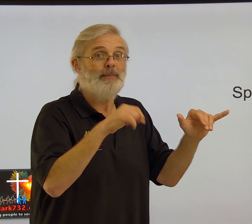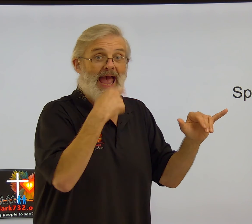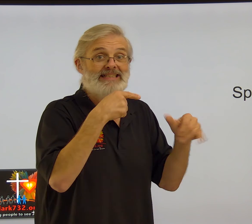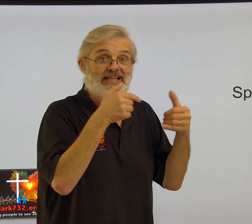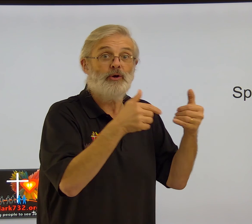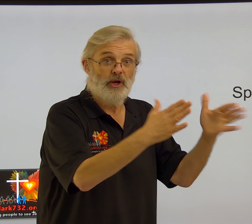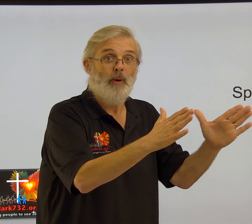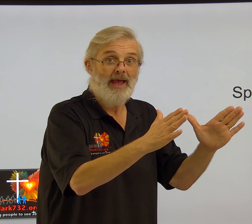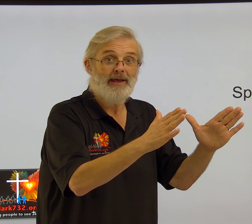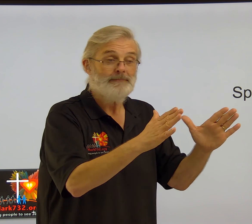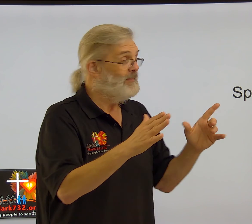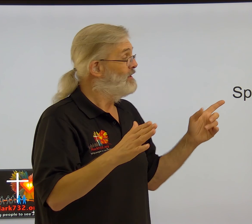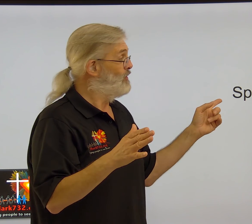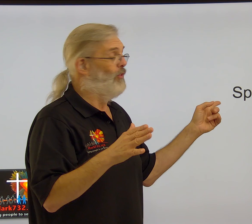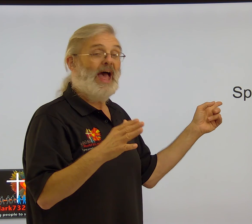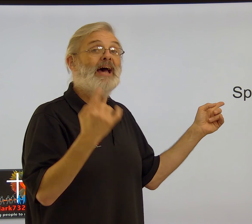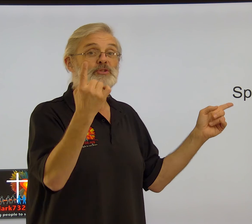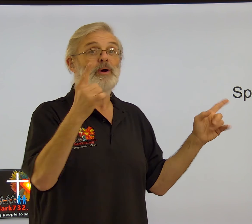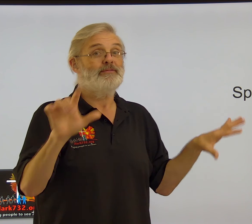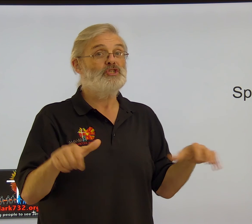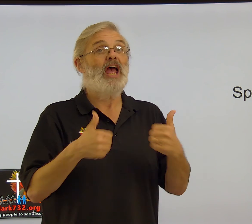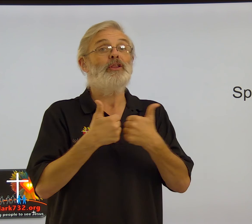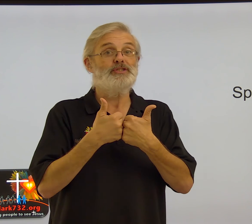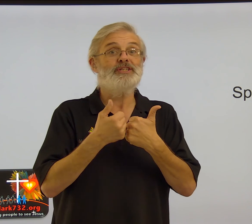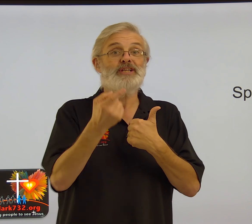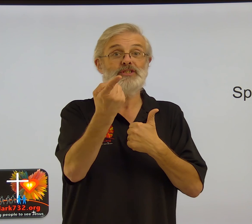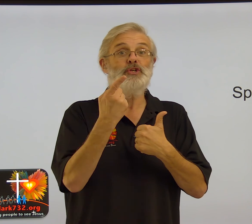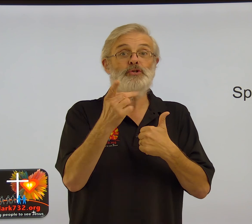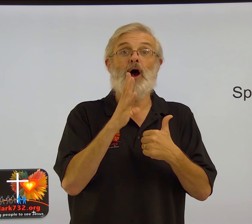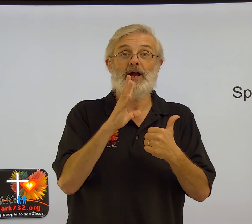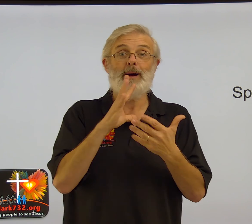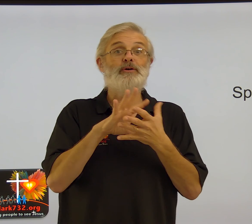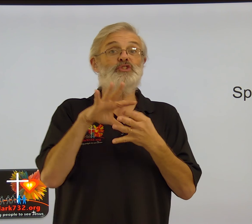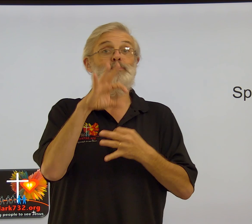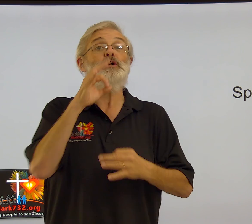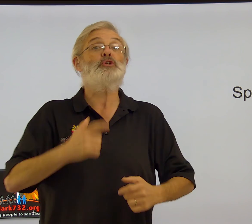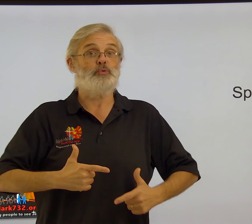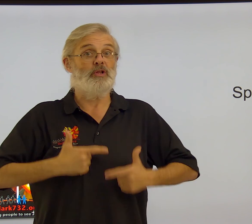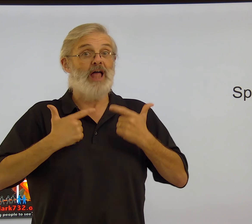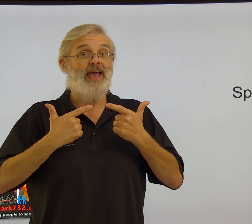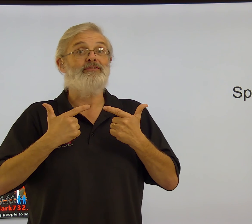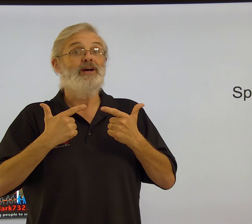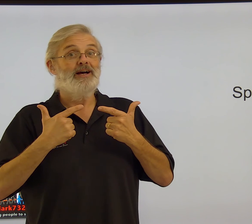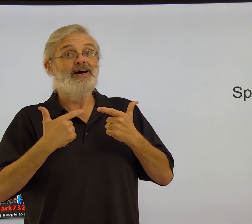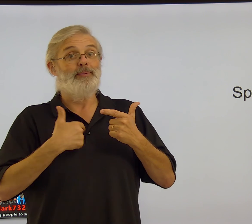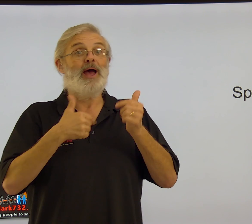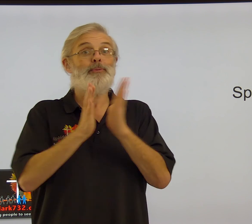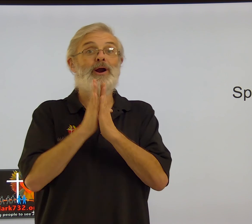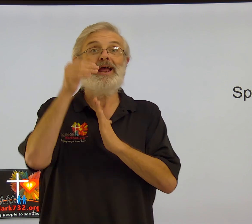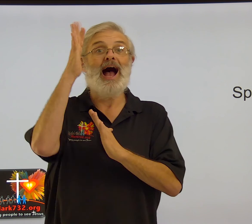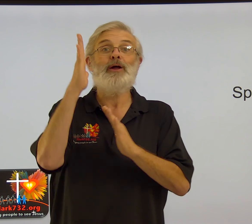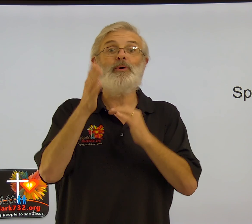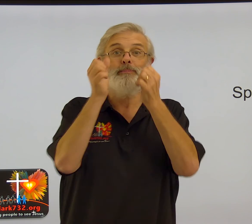as hearing way. So that is one of the challenges as you talk about spiritual life. But I pray God will bless